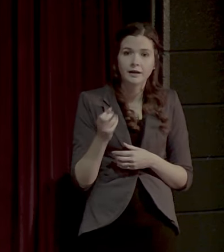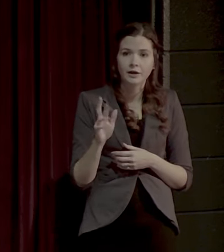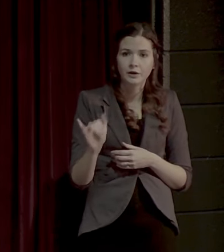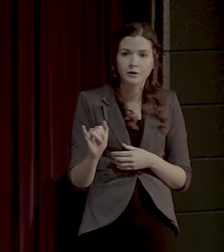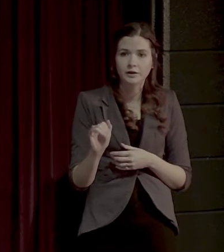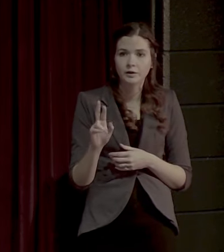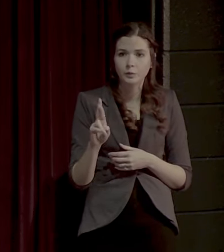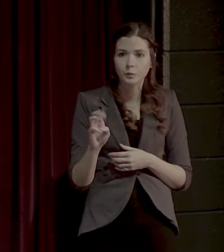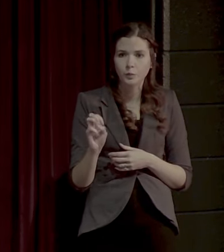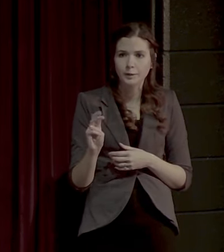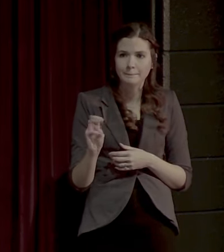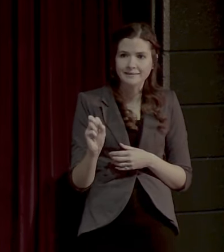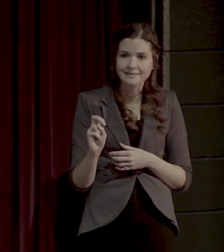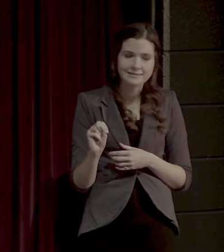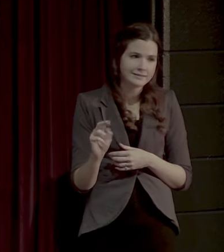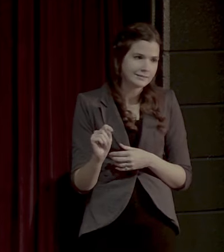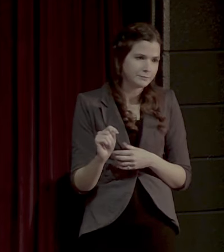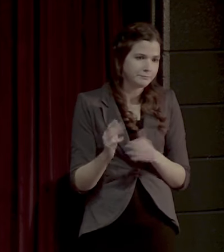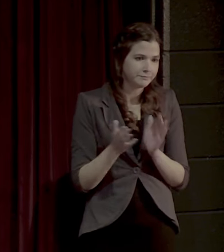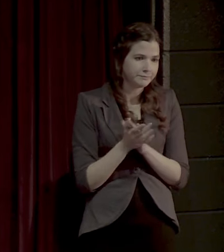Reimst.